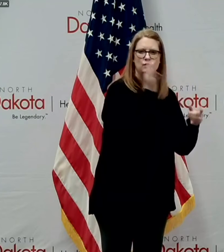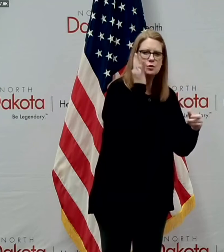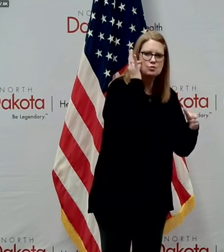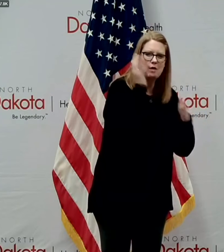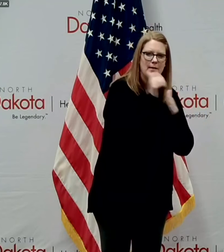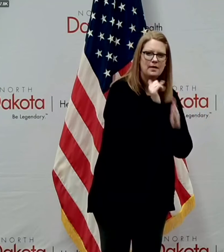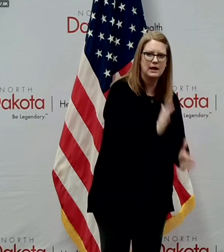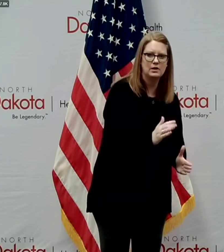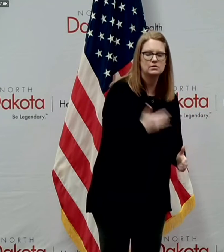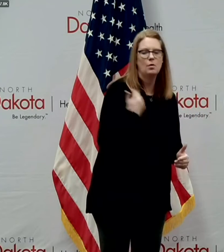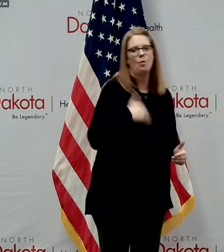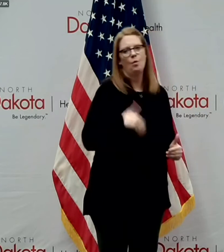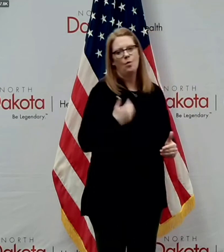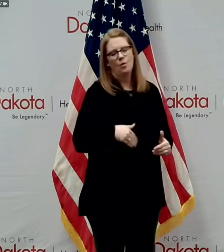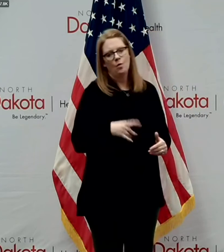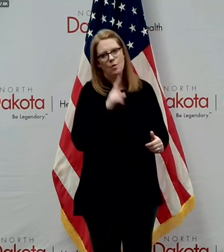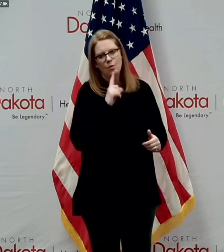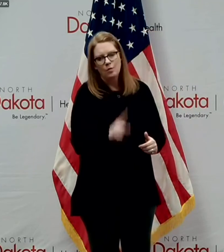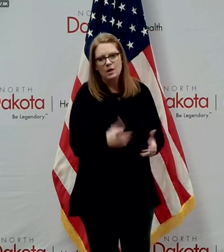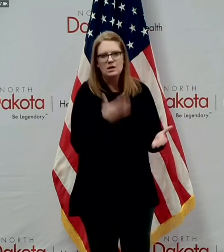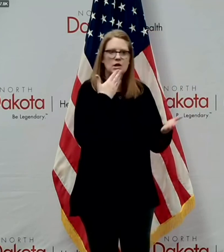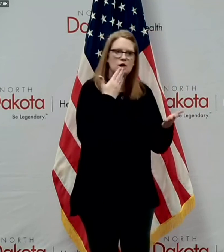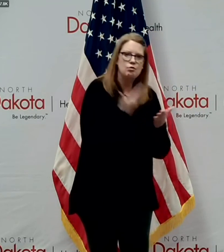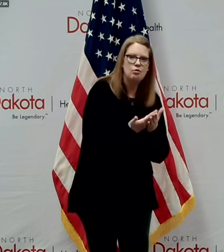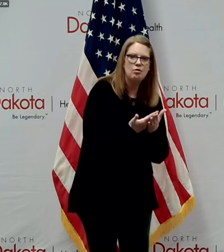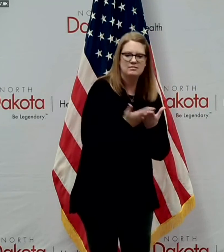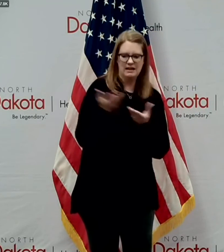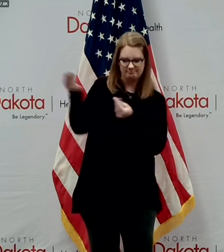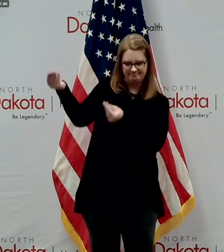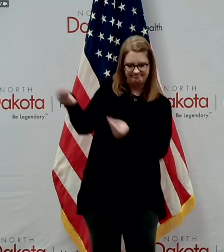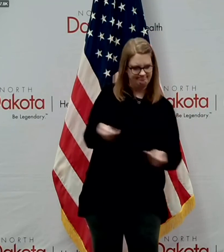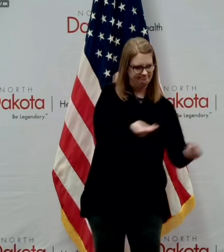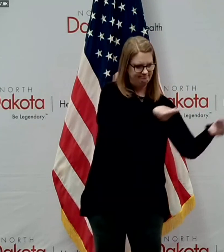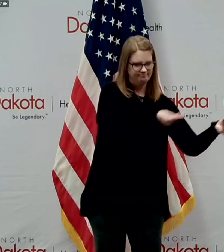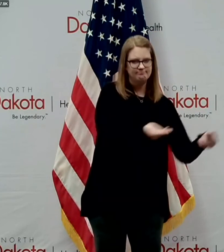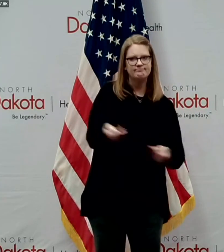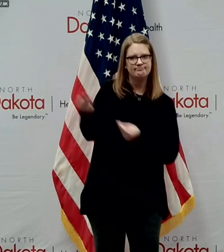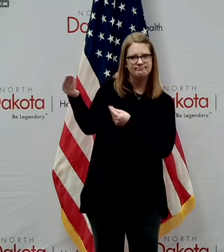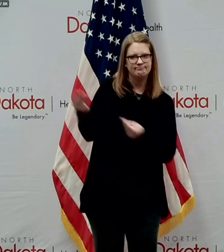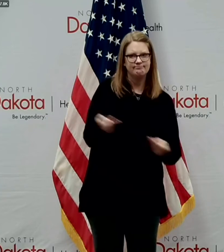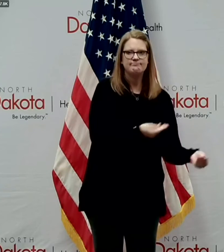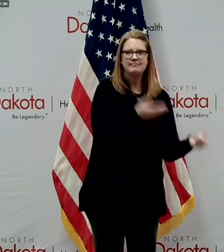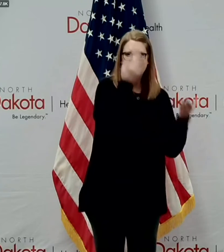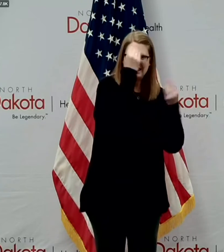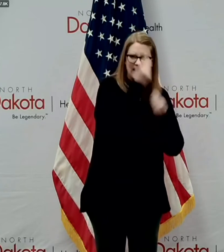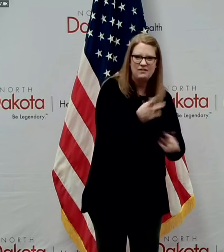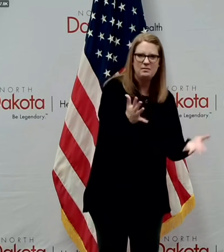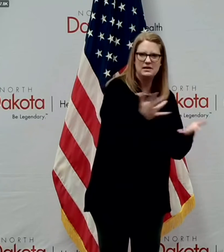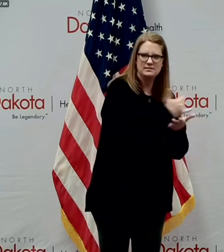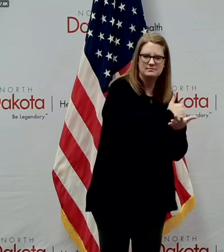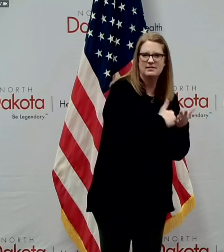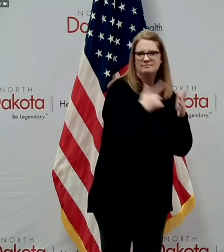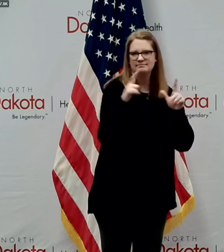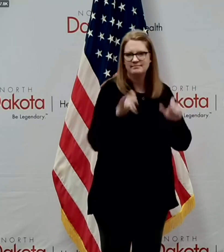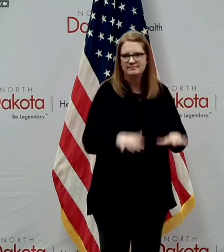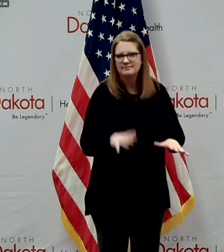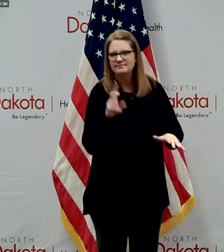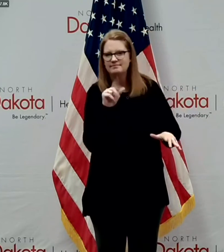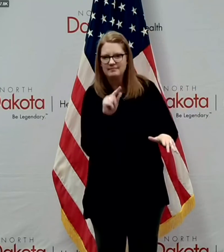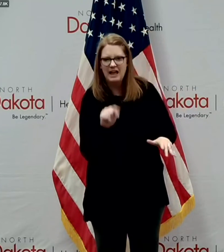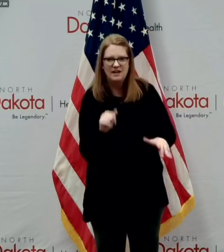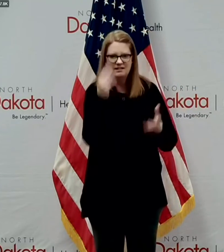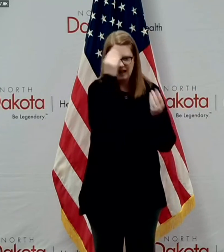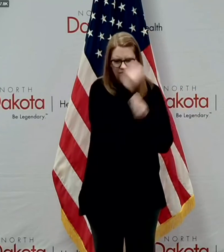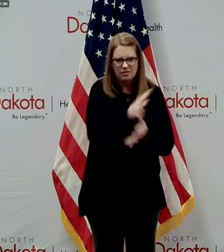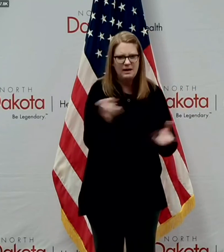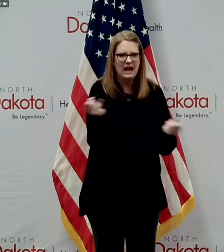that's a consistent, very consistent, fluid information of the data that we've collected, the testing, the results, information